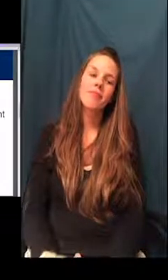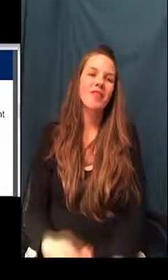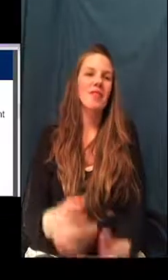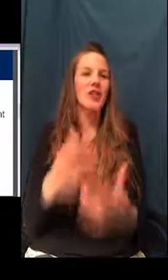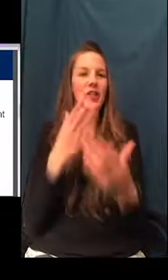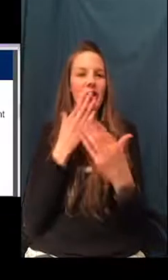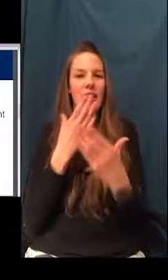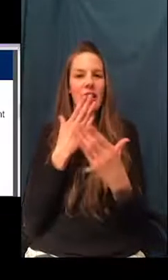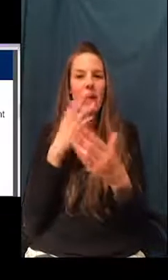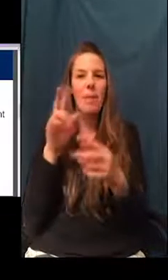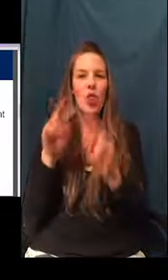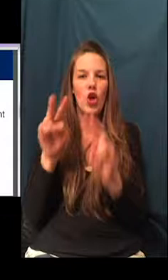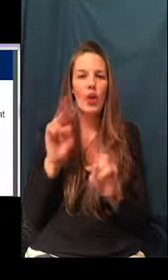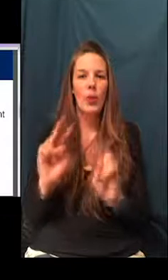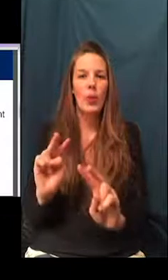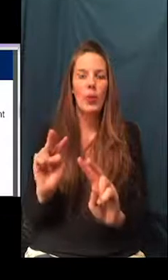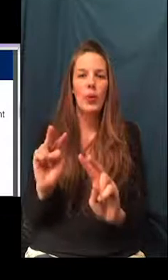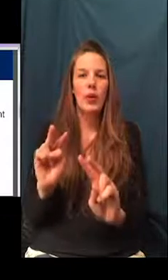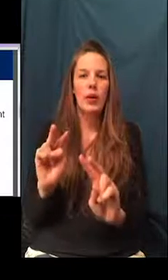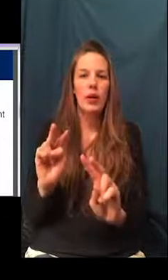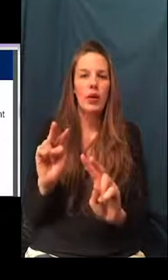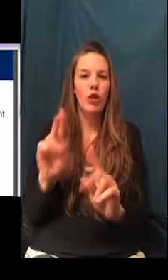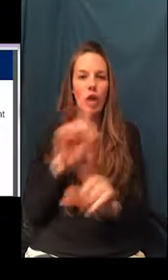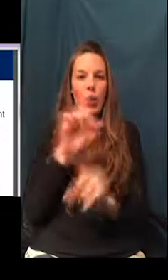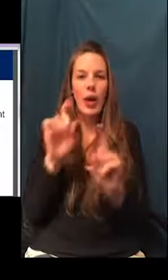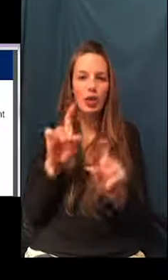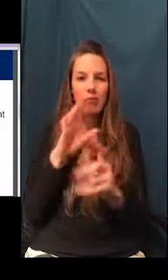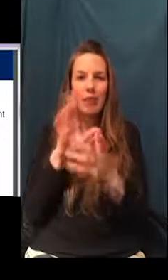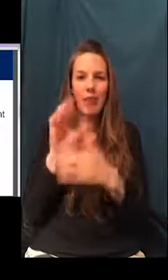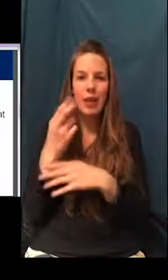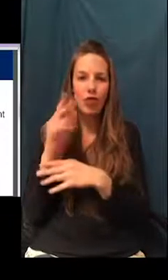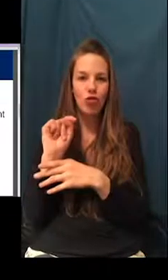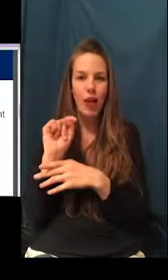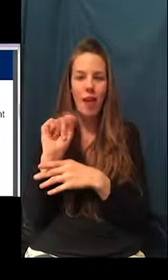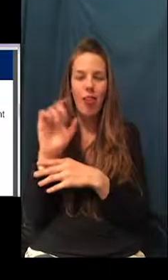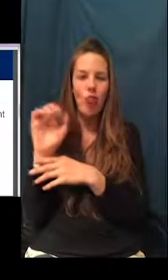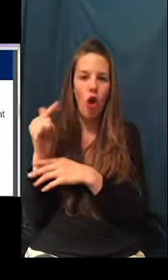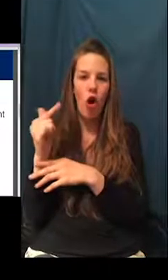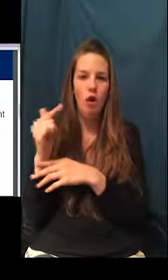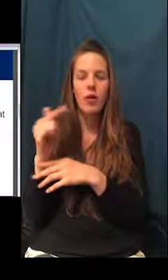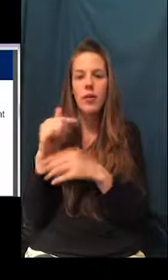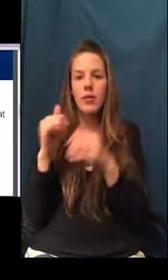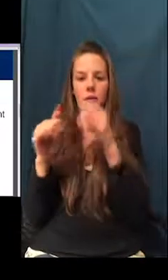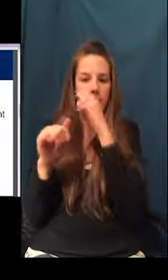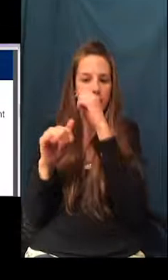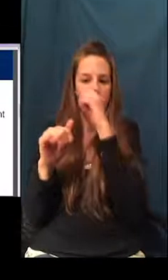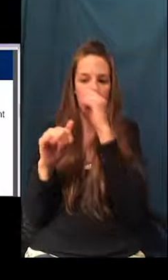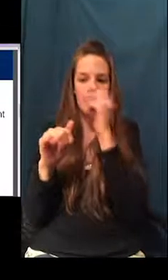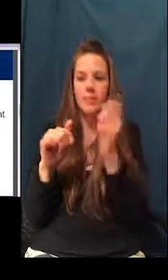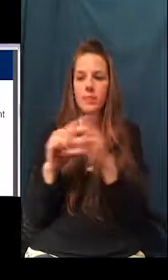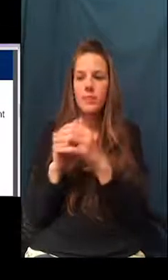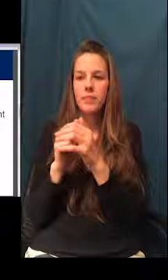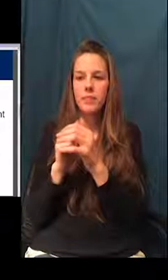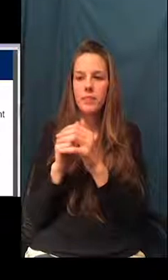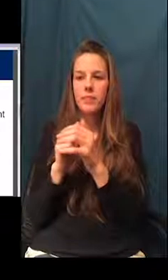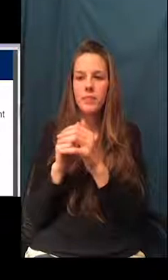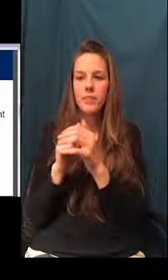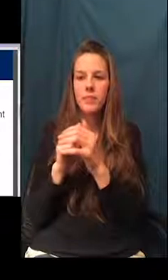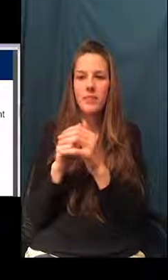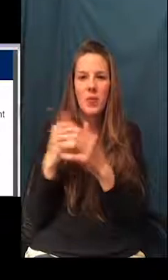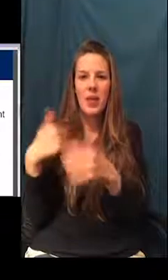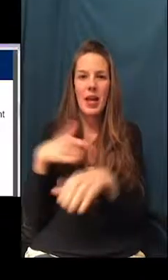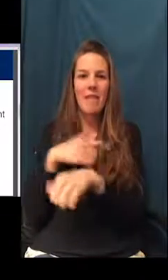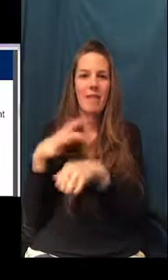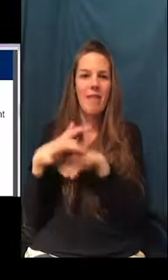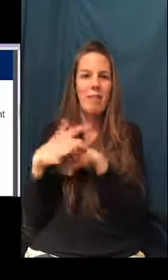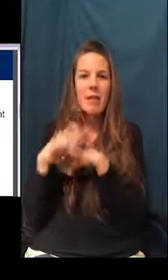Very good. I'm looking through our questions and our chat log that we've had